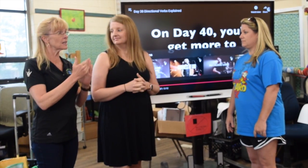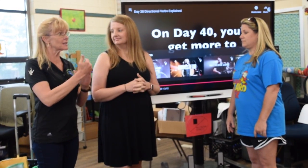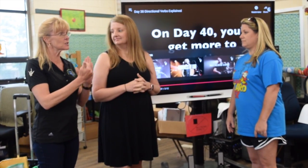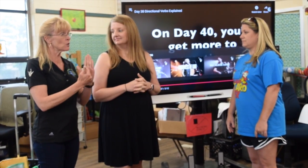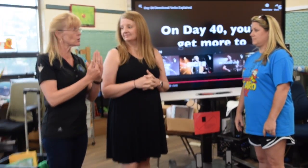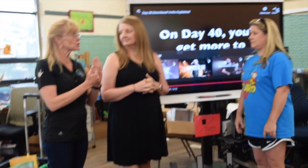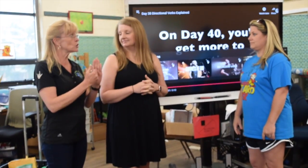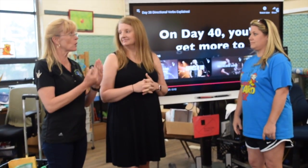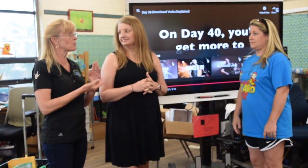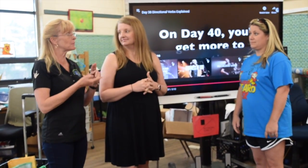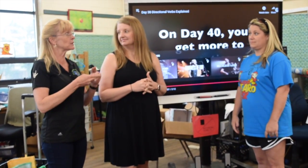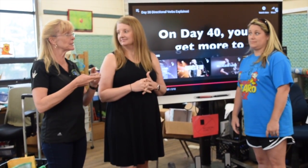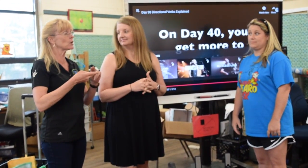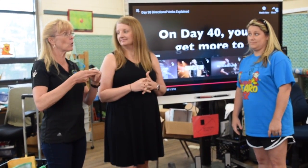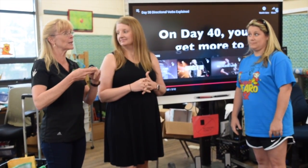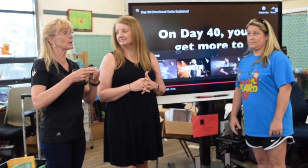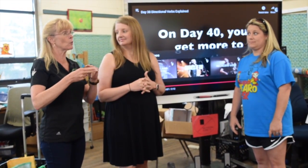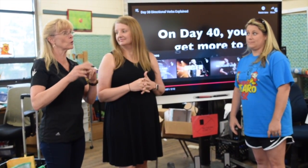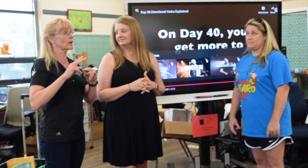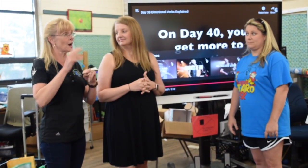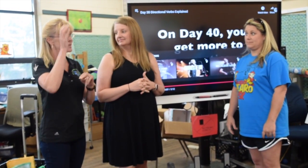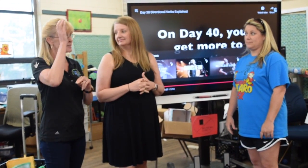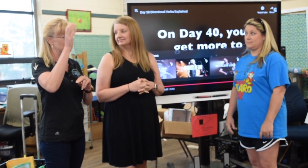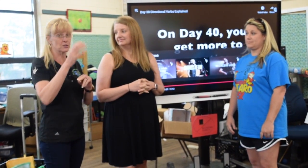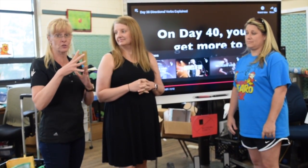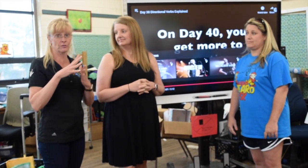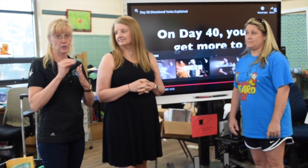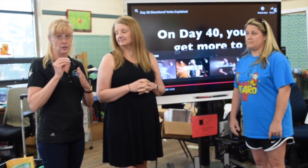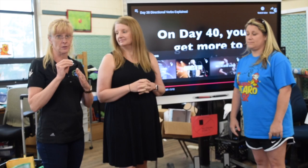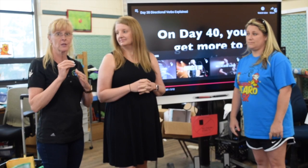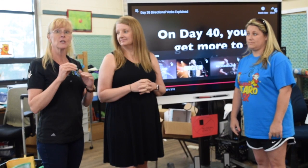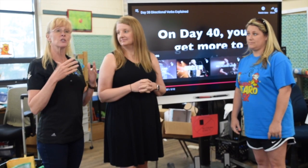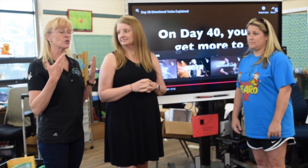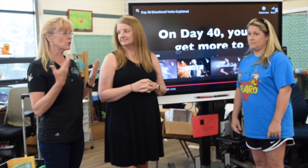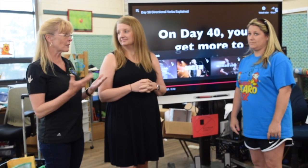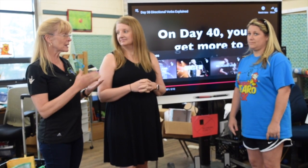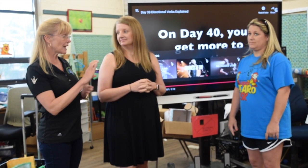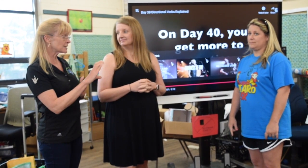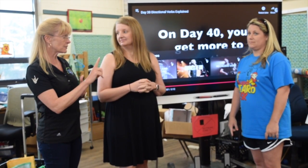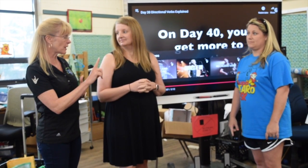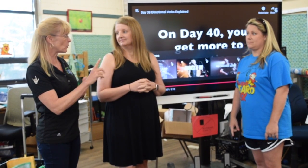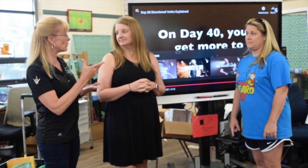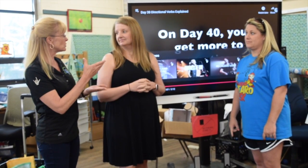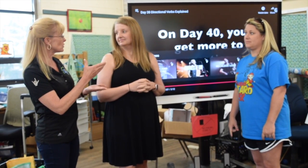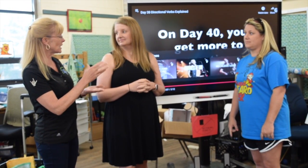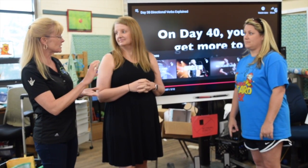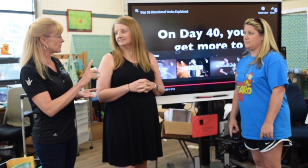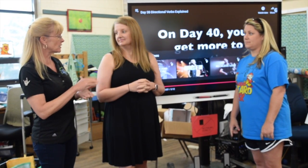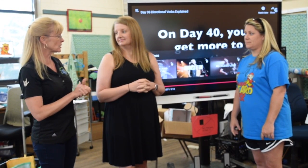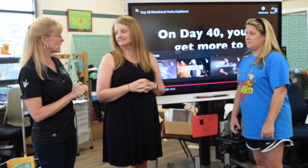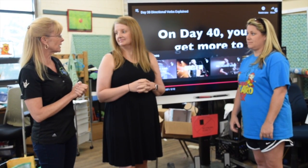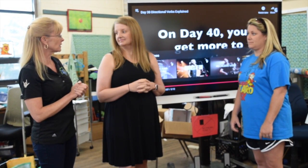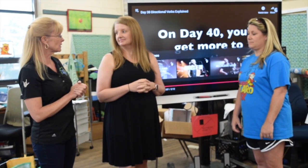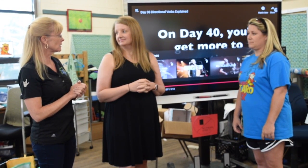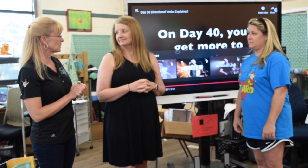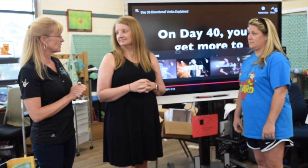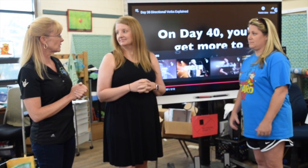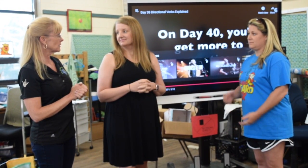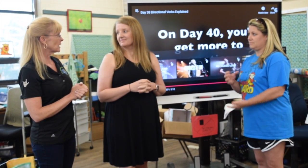this course, you are building on the concepts that you've learned. So you have a classifier. What was your classifier look like?